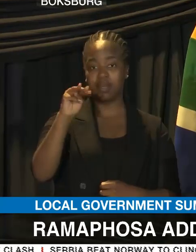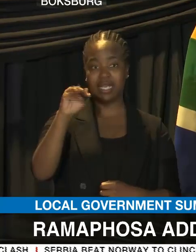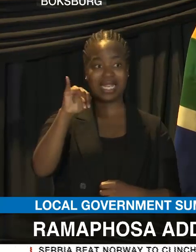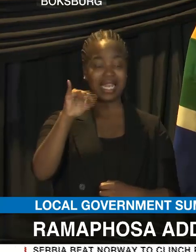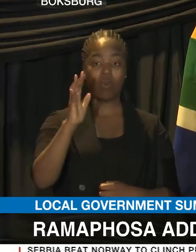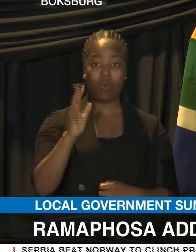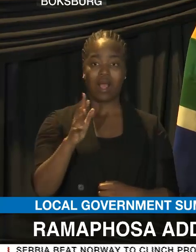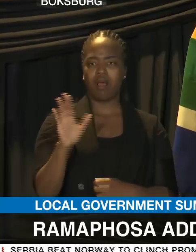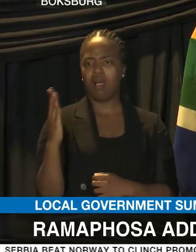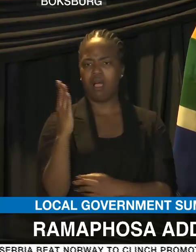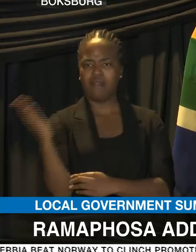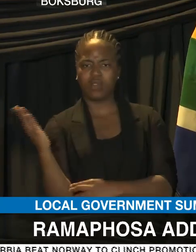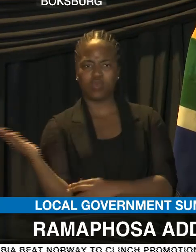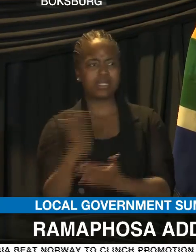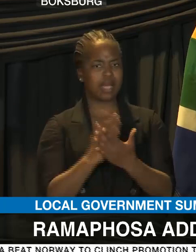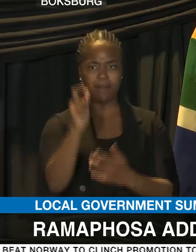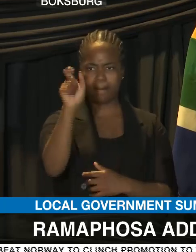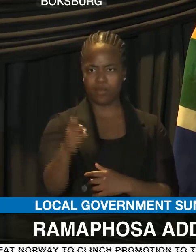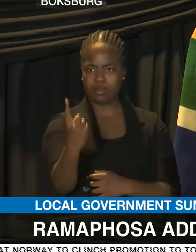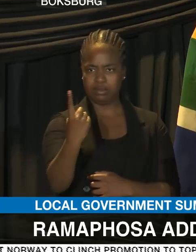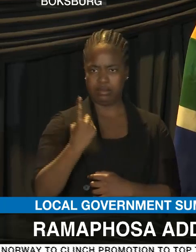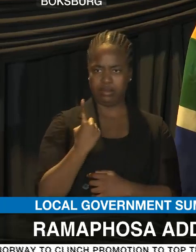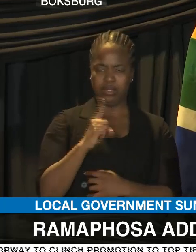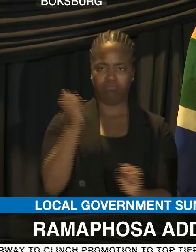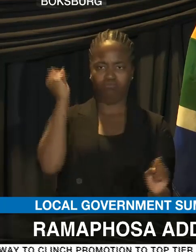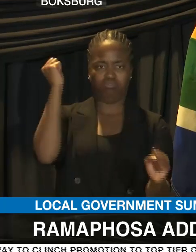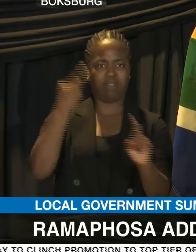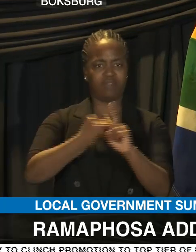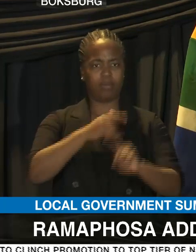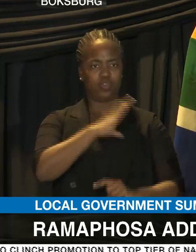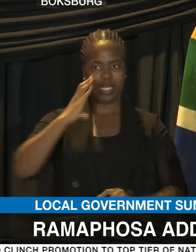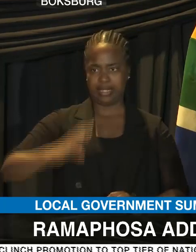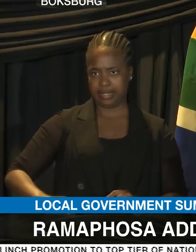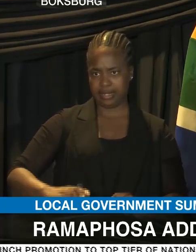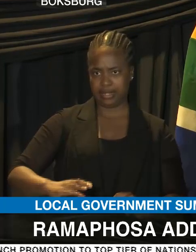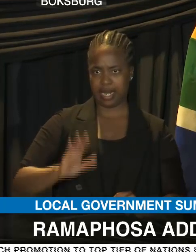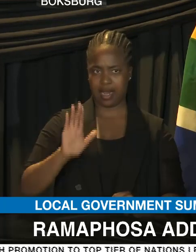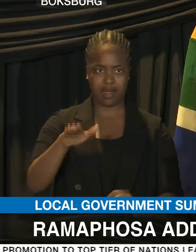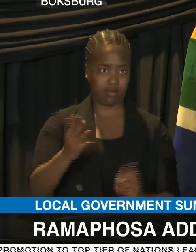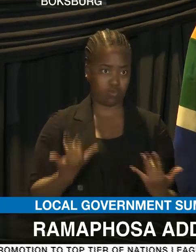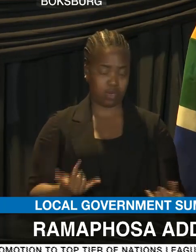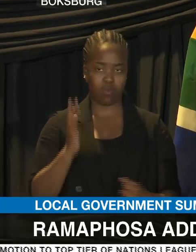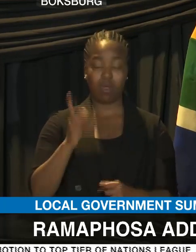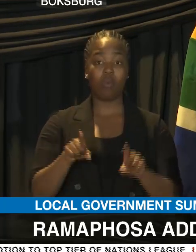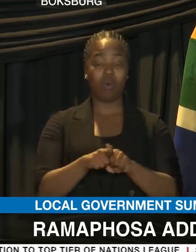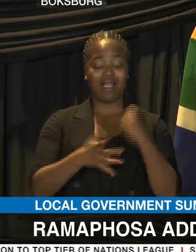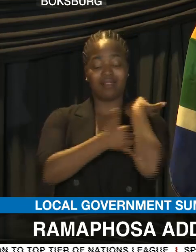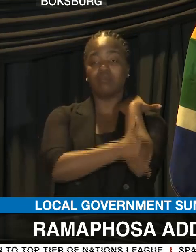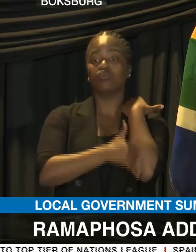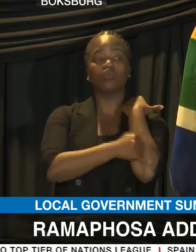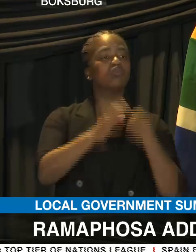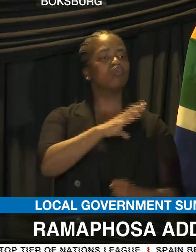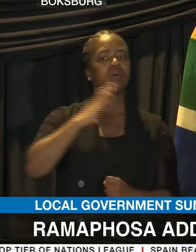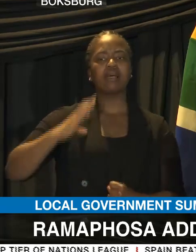an input from someone from China, because in China,